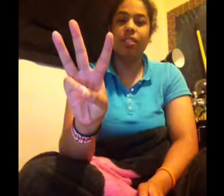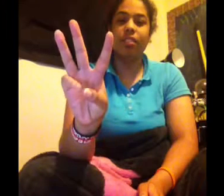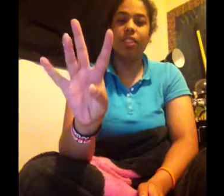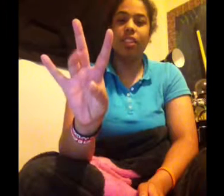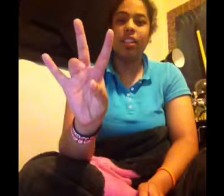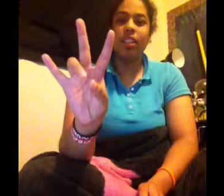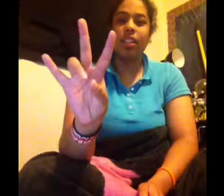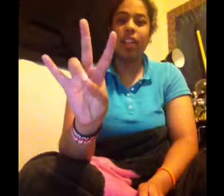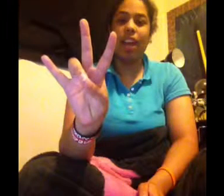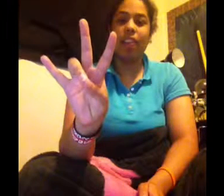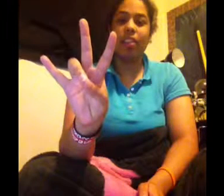7